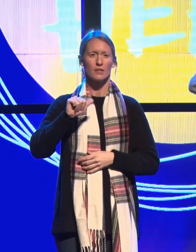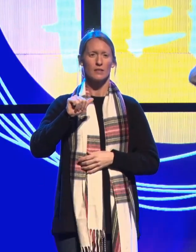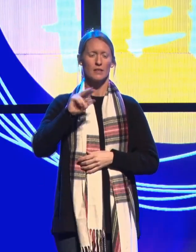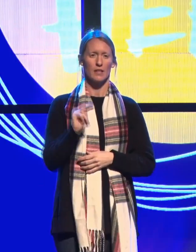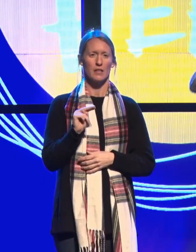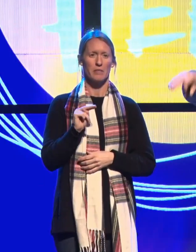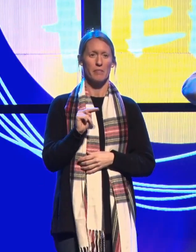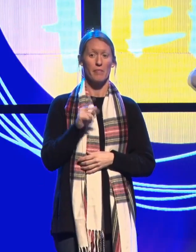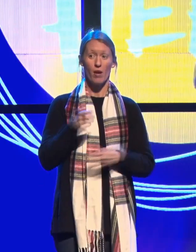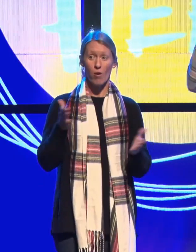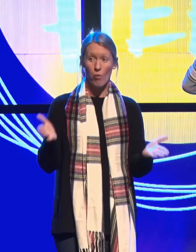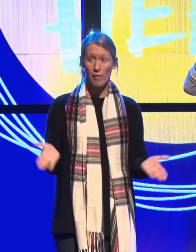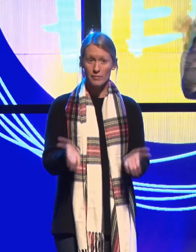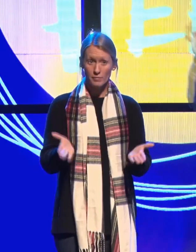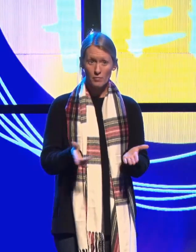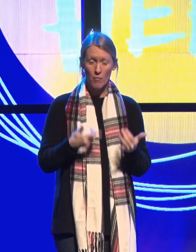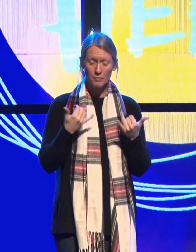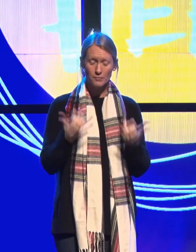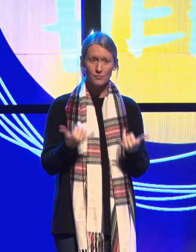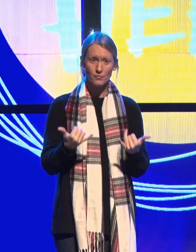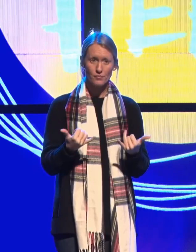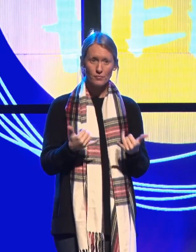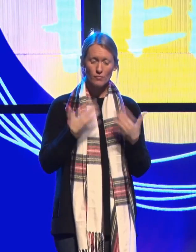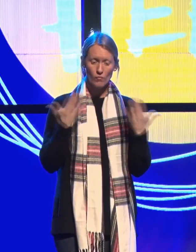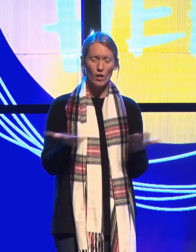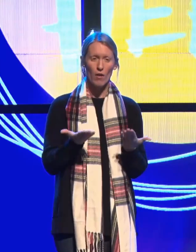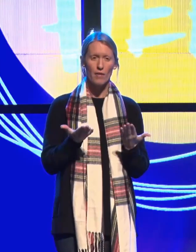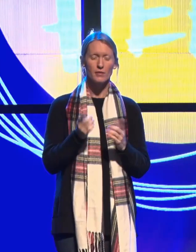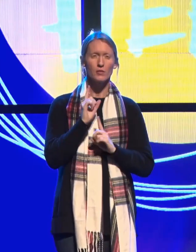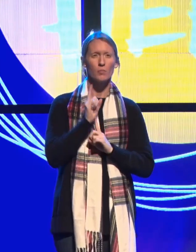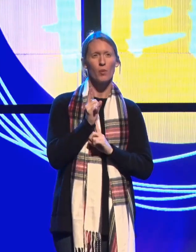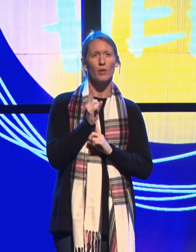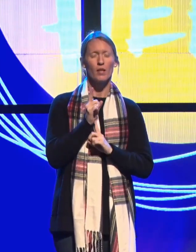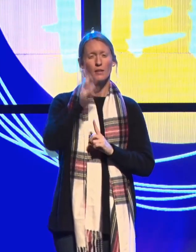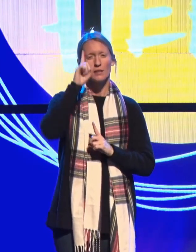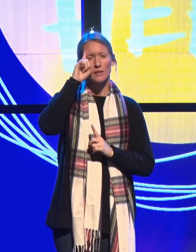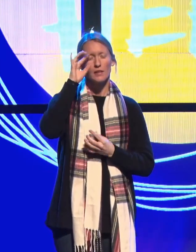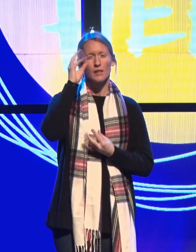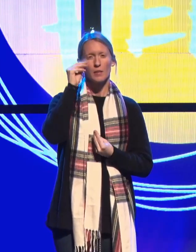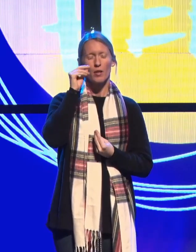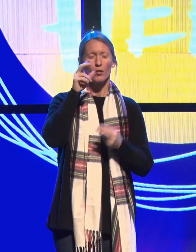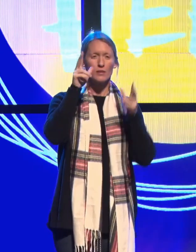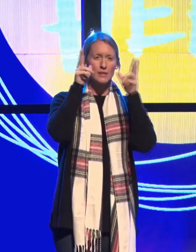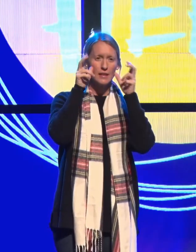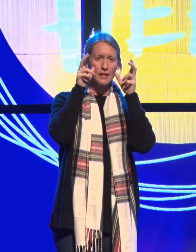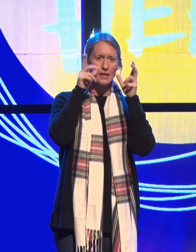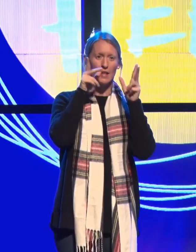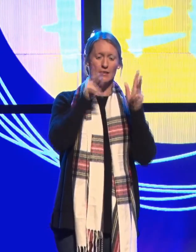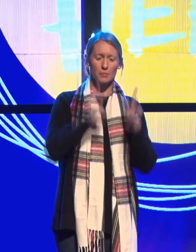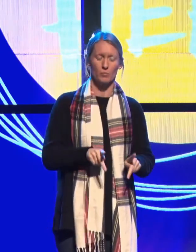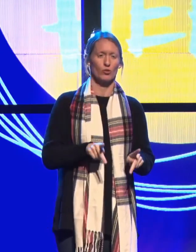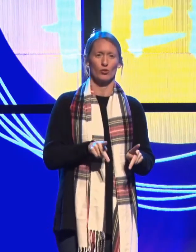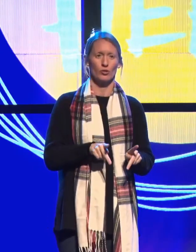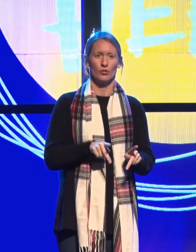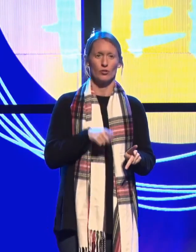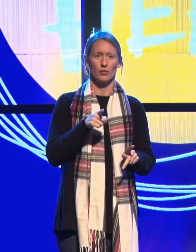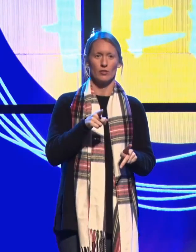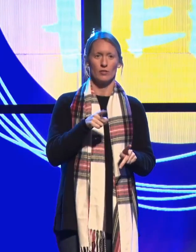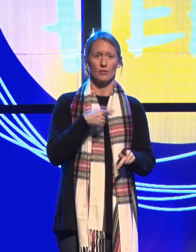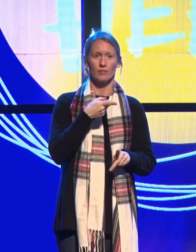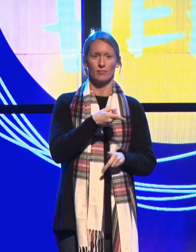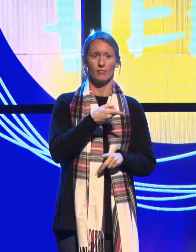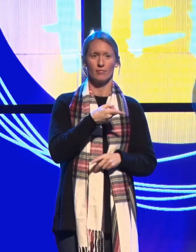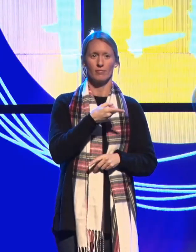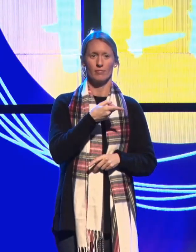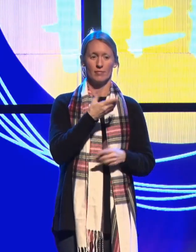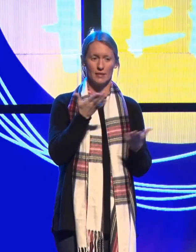this moment, just right here, just for the moment, like let's not think about Satan as a being, right? As an entity that exists